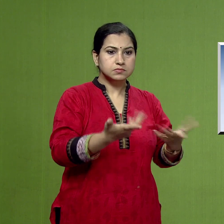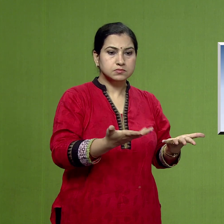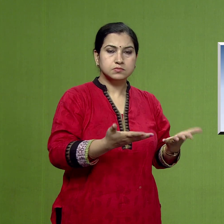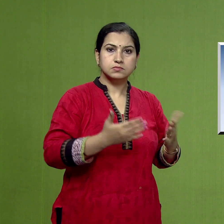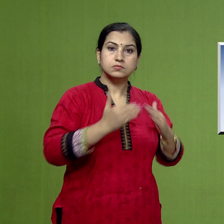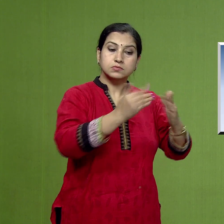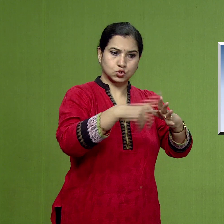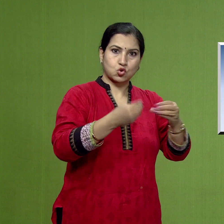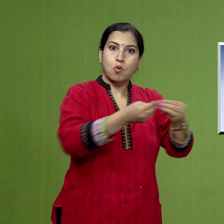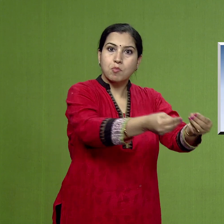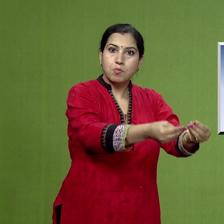job.